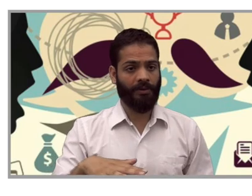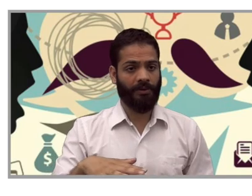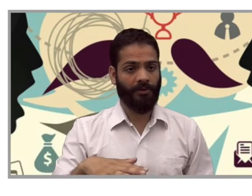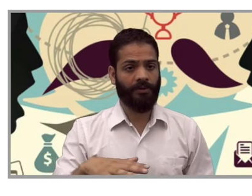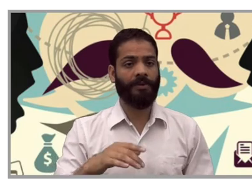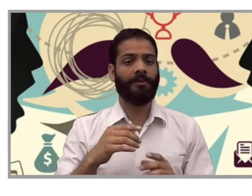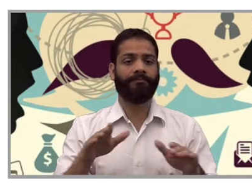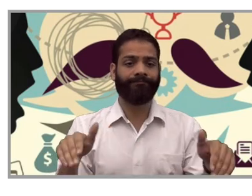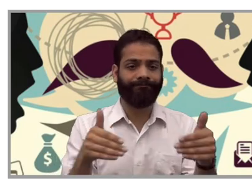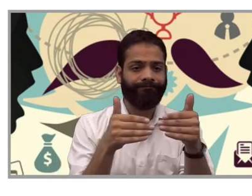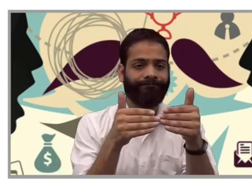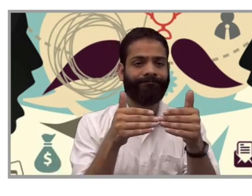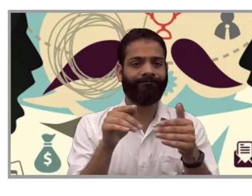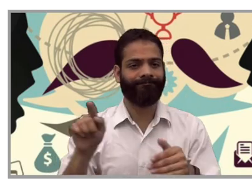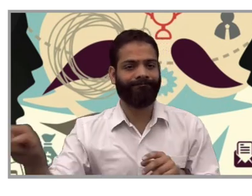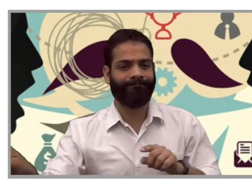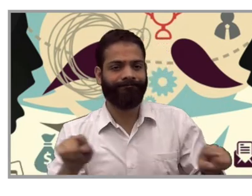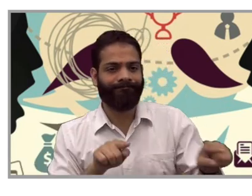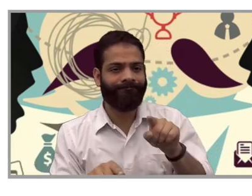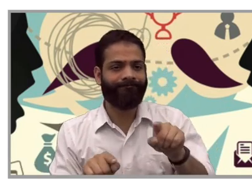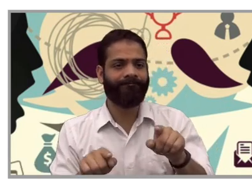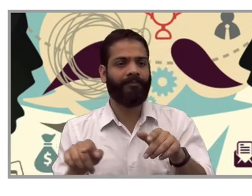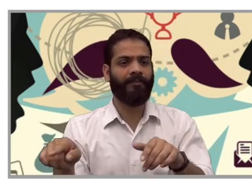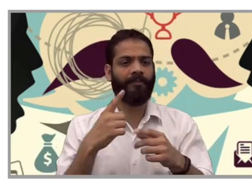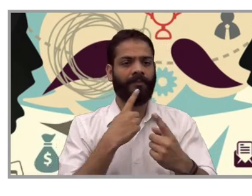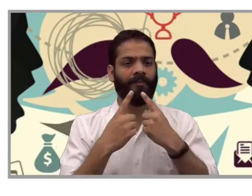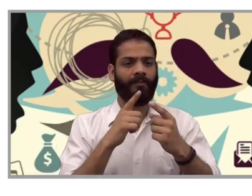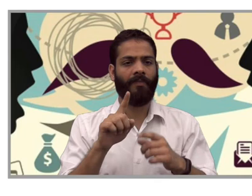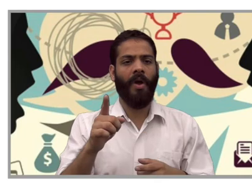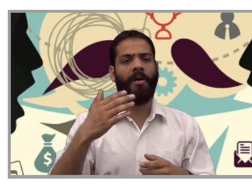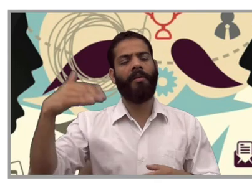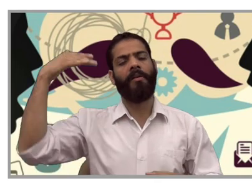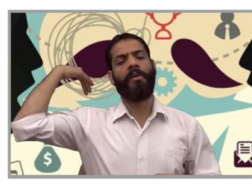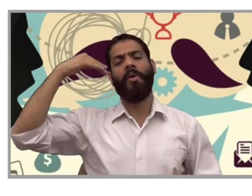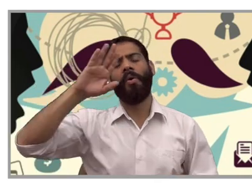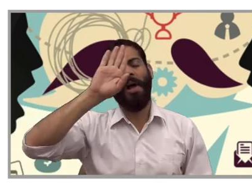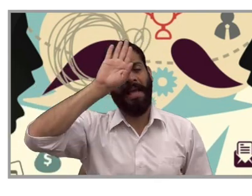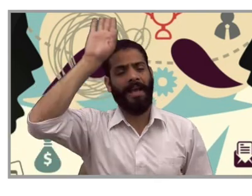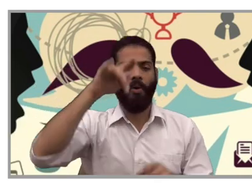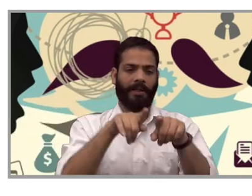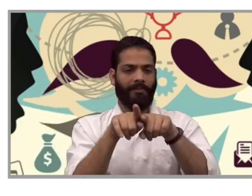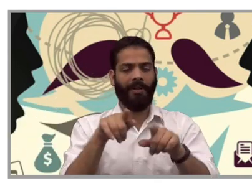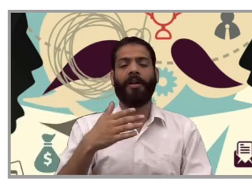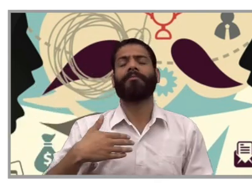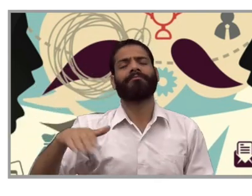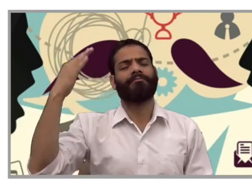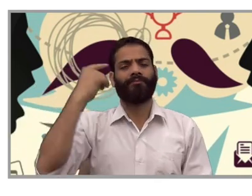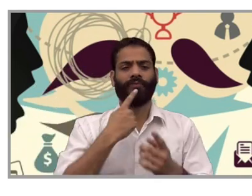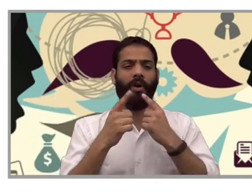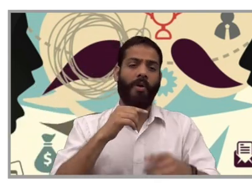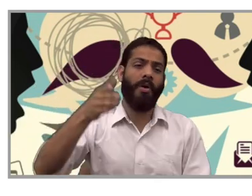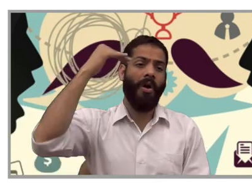Localization introduces a referent to the discourse and any subsequent index to the